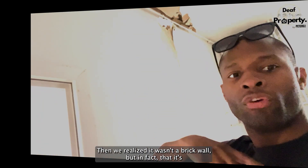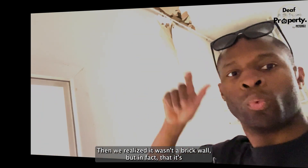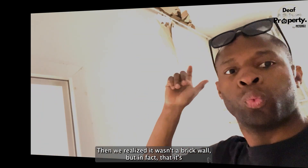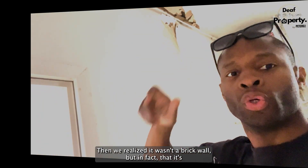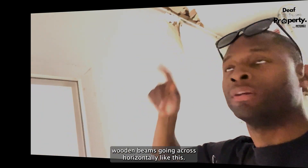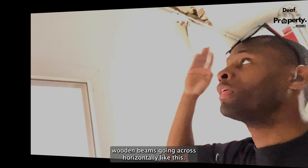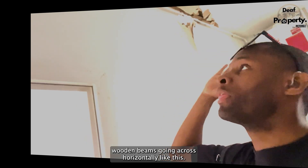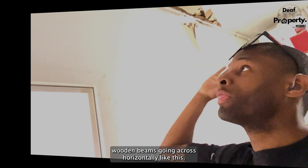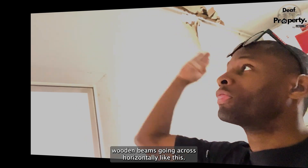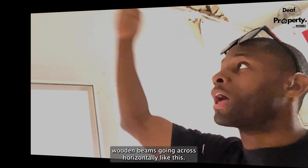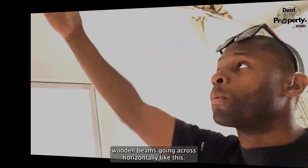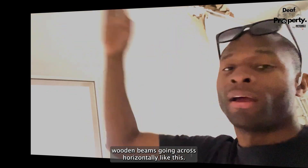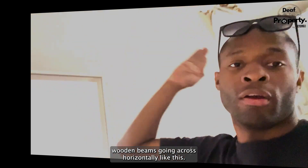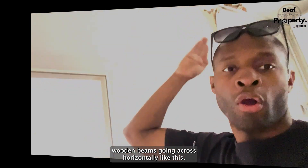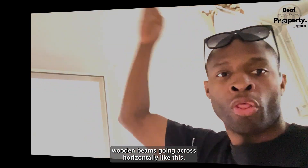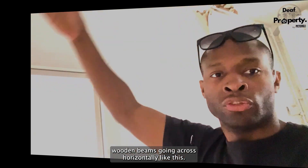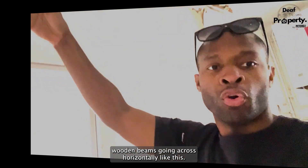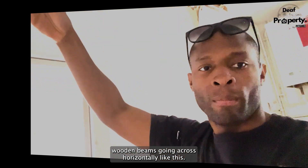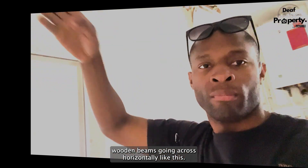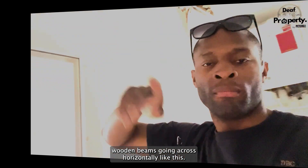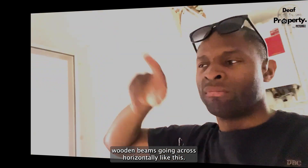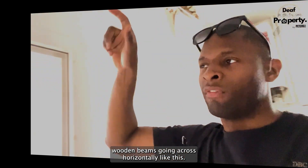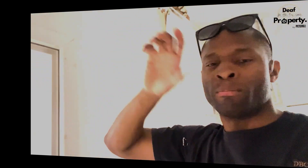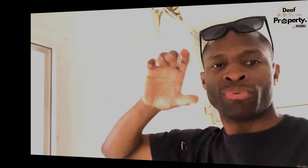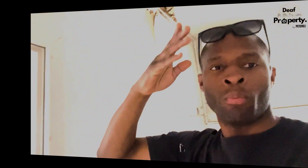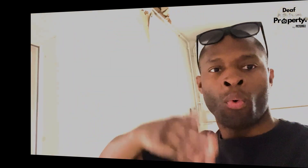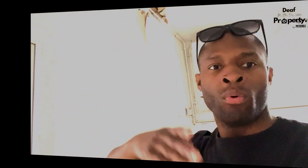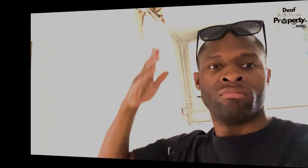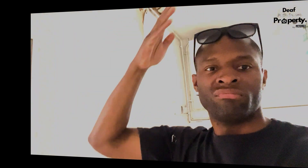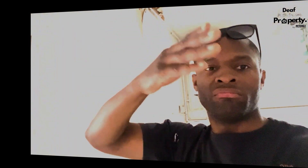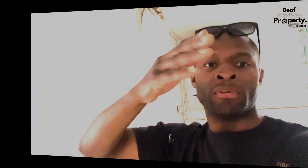in fact that it's wooden beams going across horizontally like this.